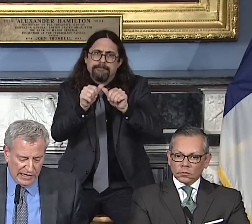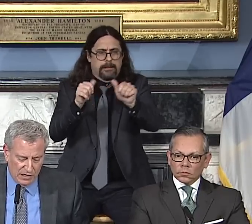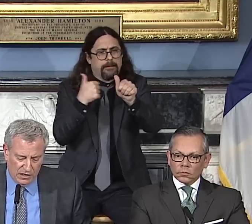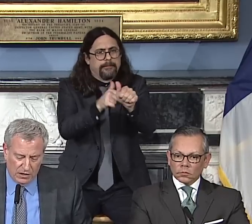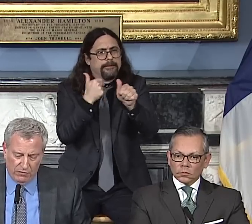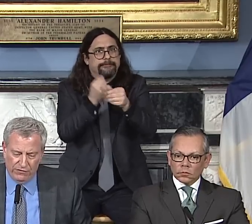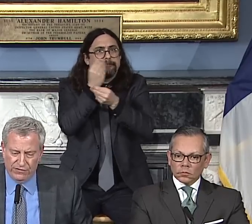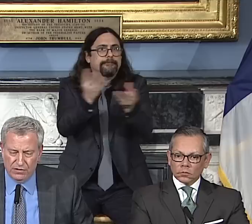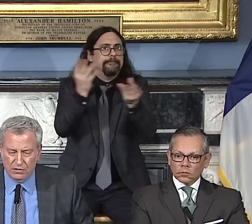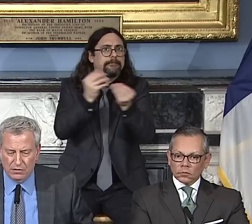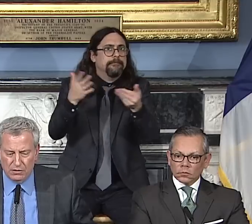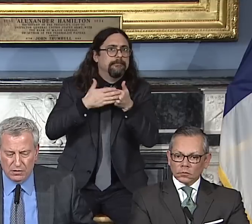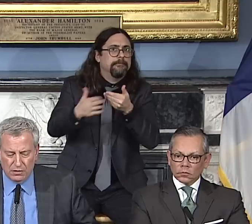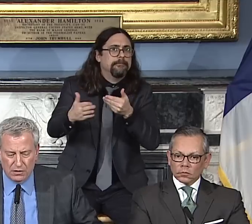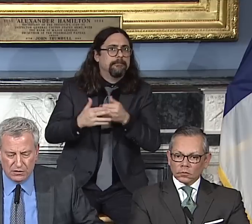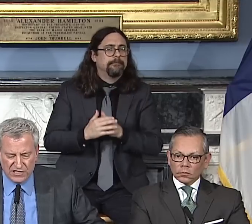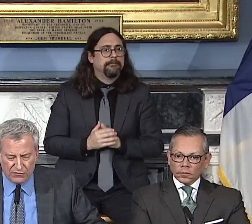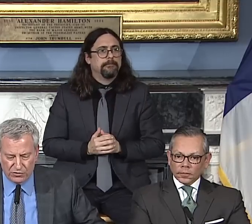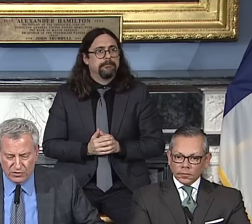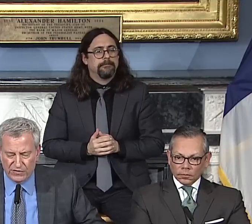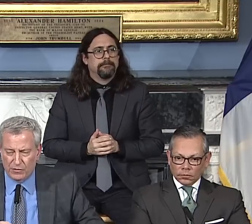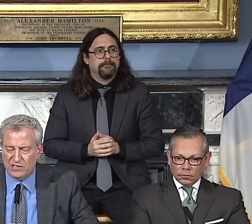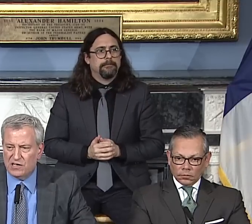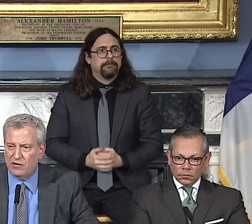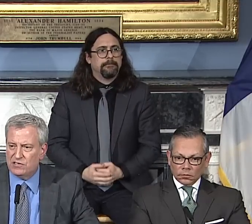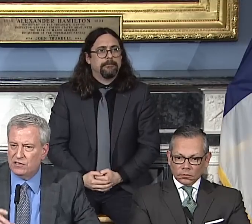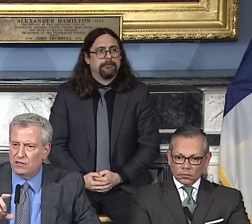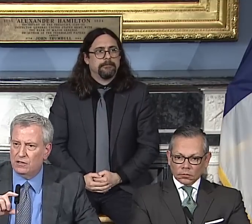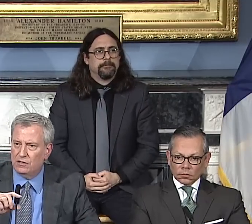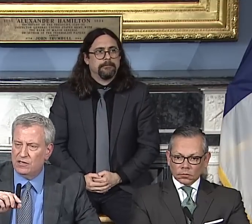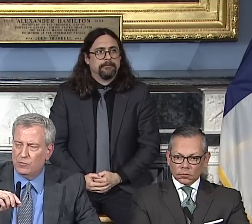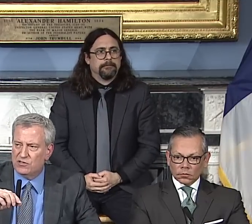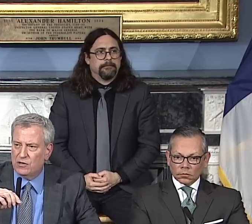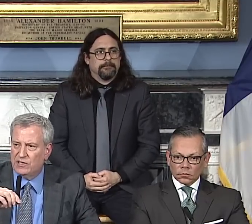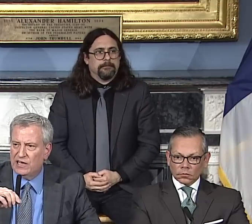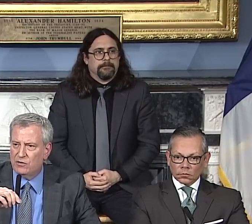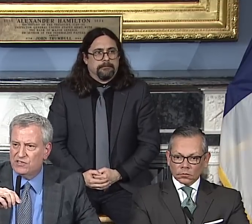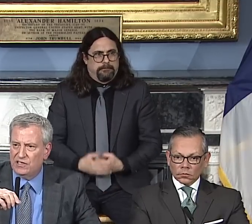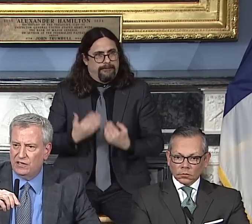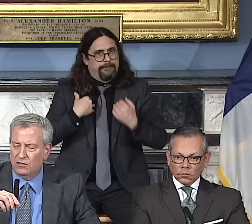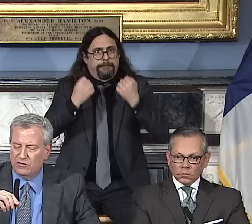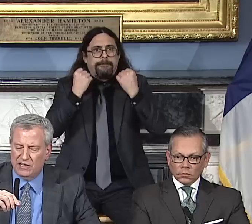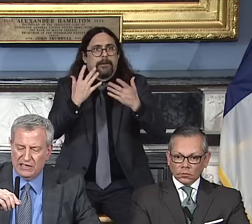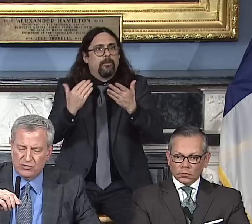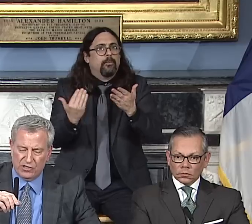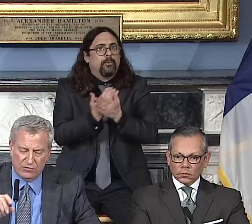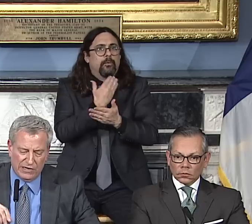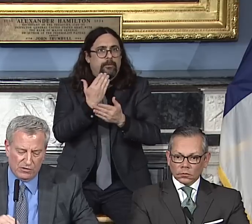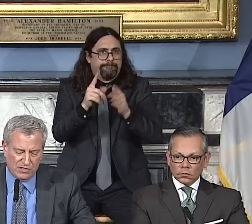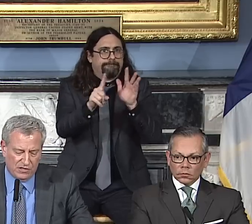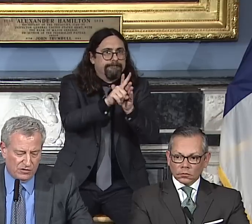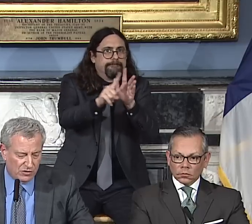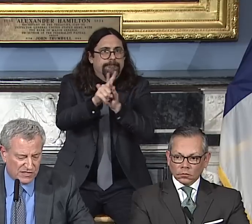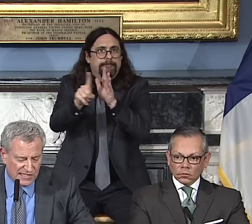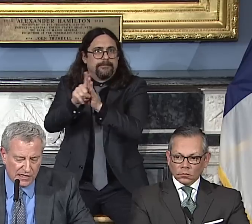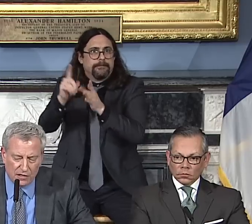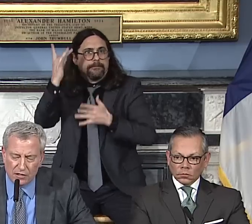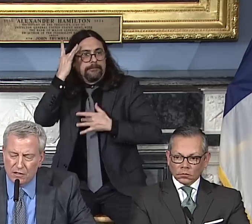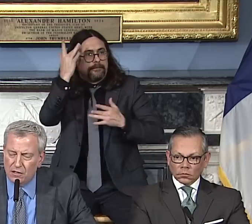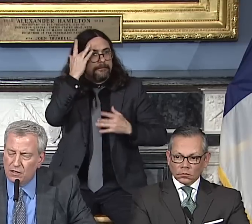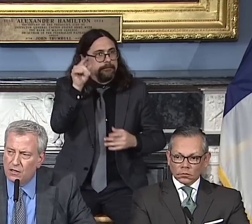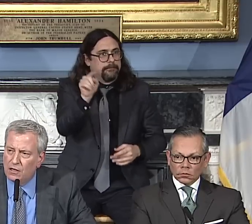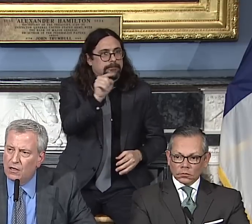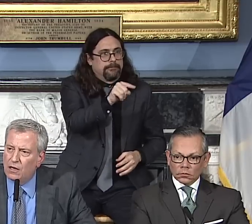In light of several new developments, obviously the numbers that we now have seen over the last 24 hours here in New York